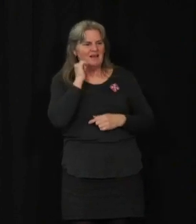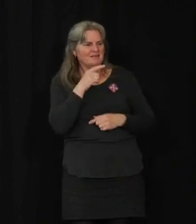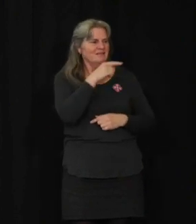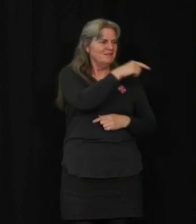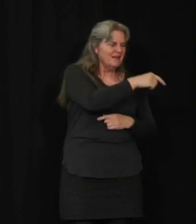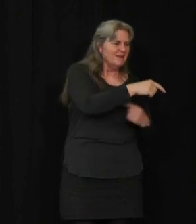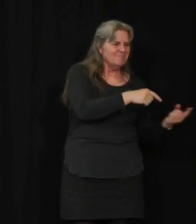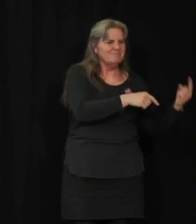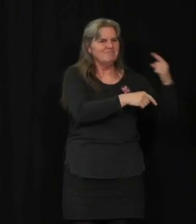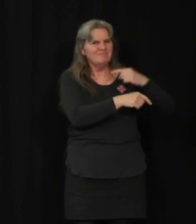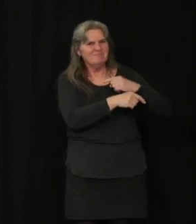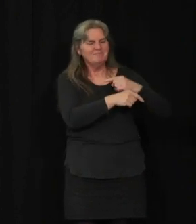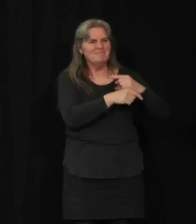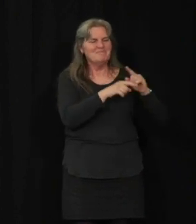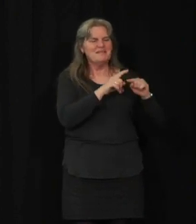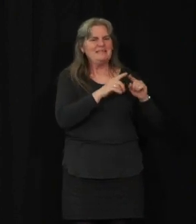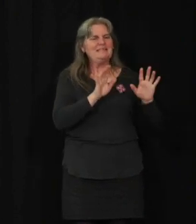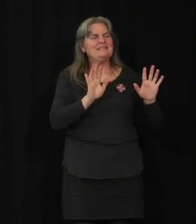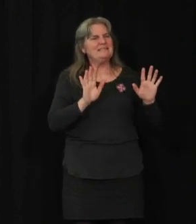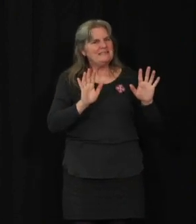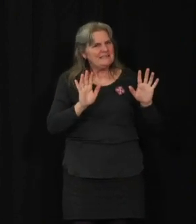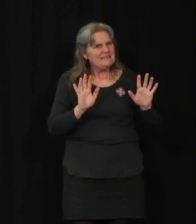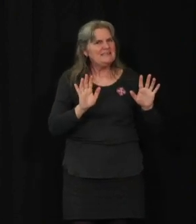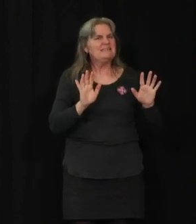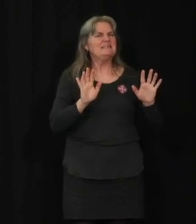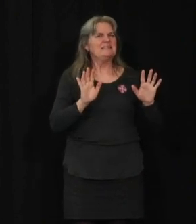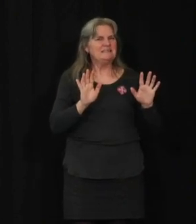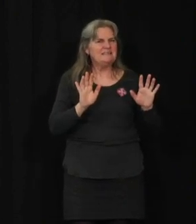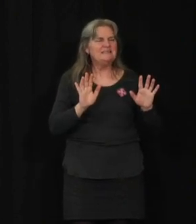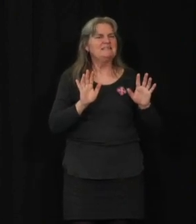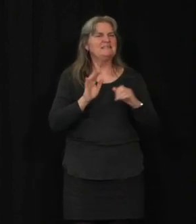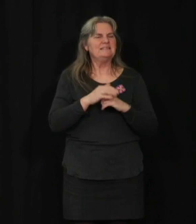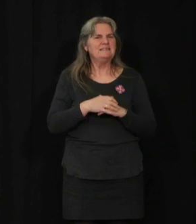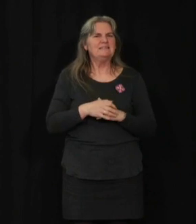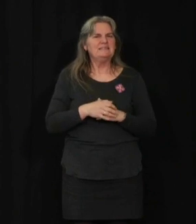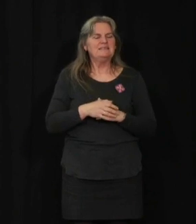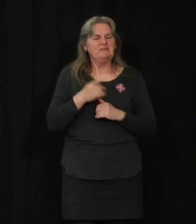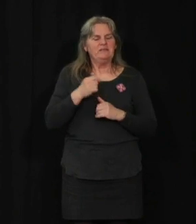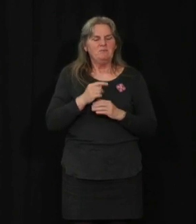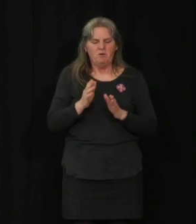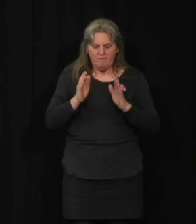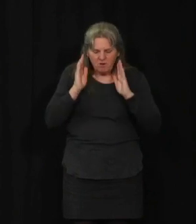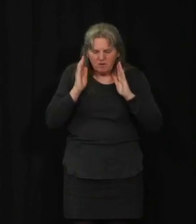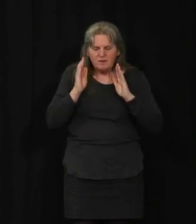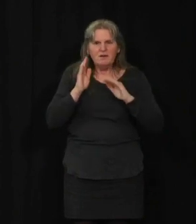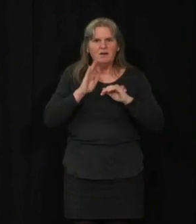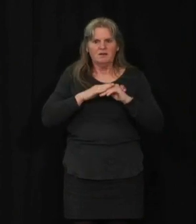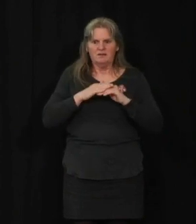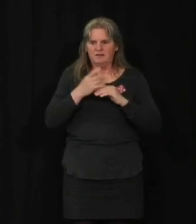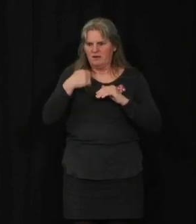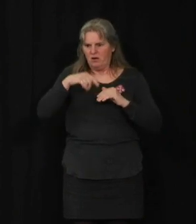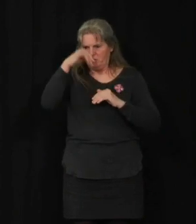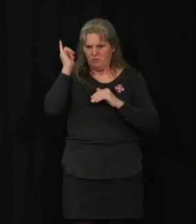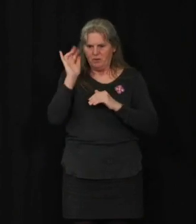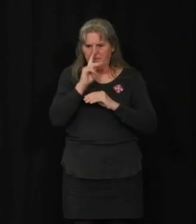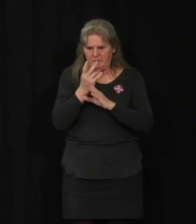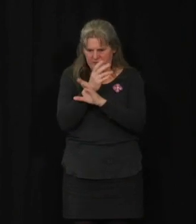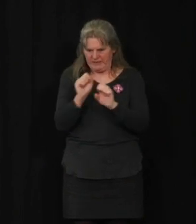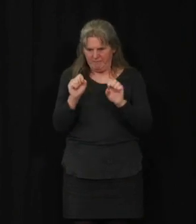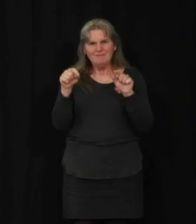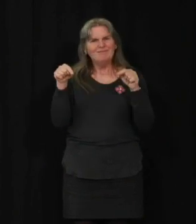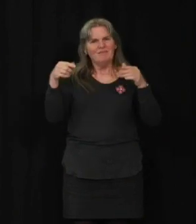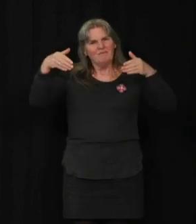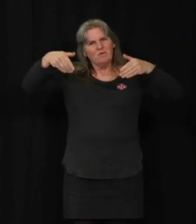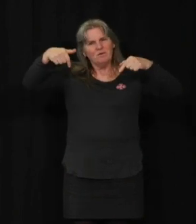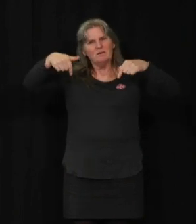as soon as possible? But again, really, we are more concerned right now on making sure that Yukoners are safe